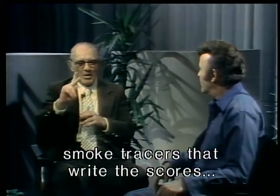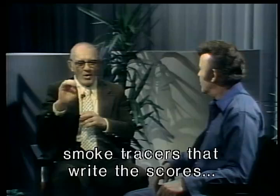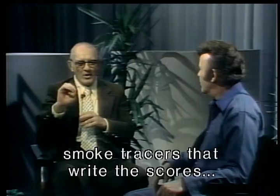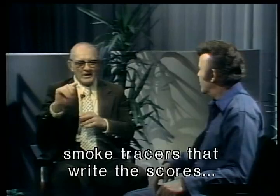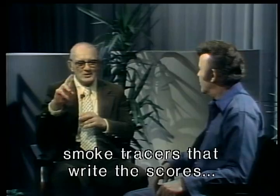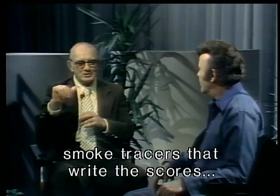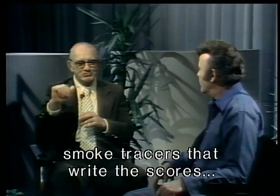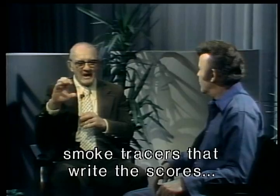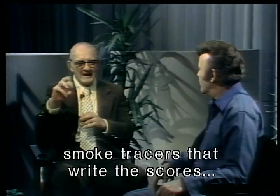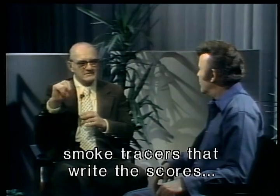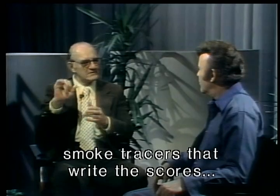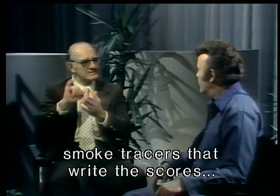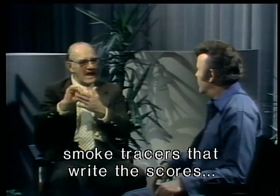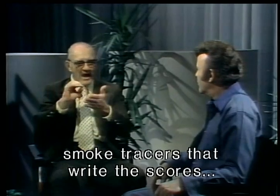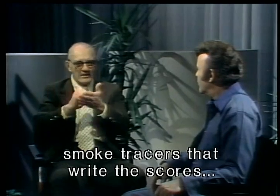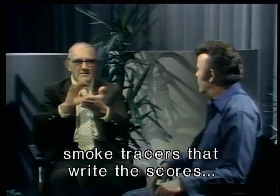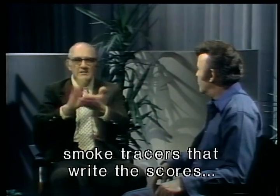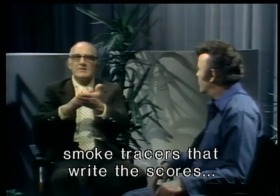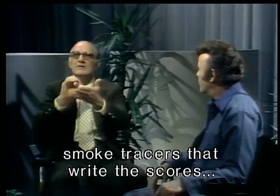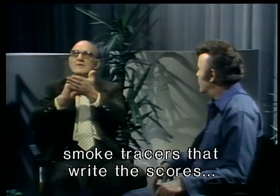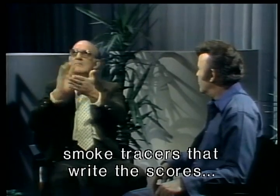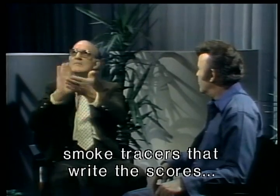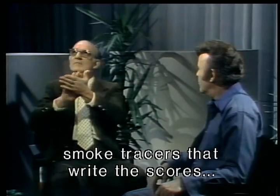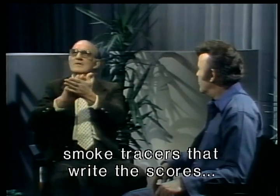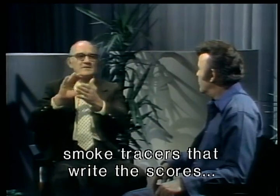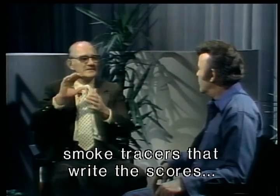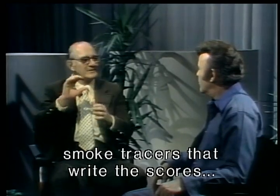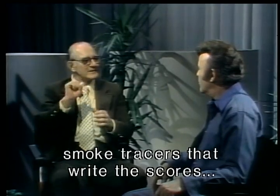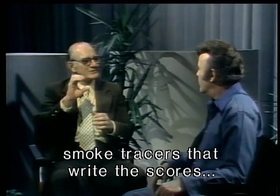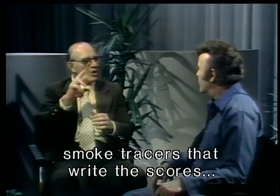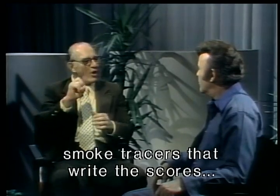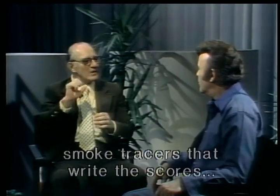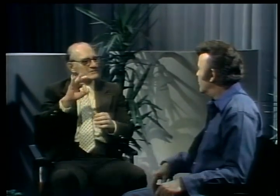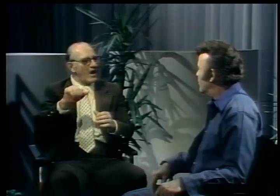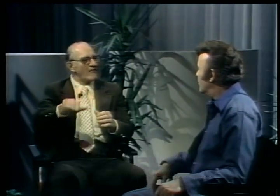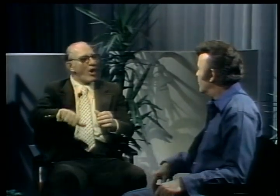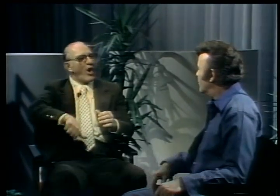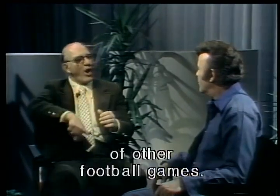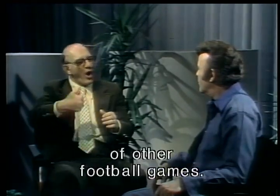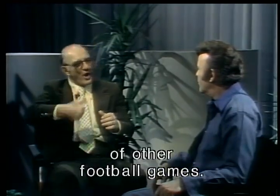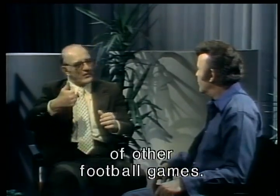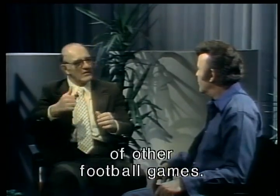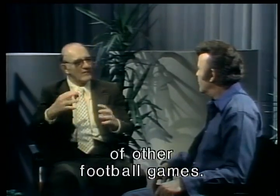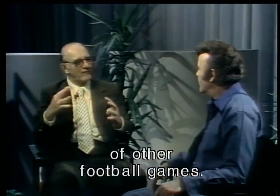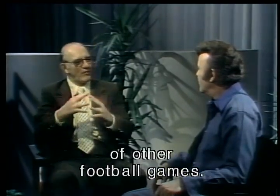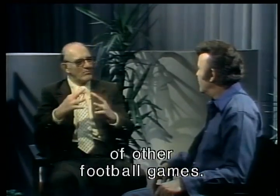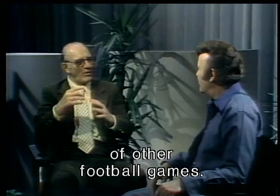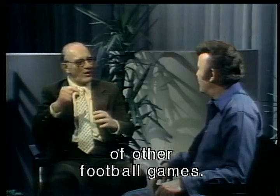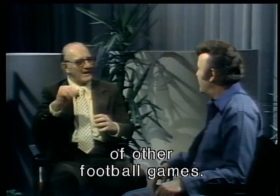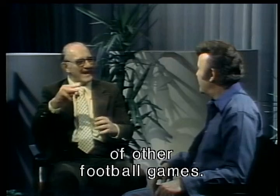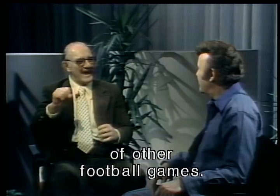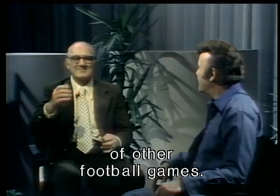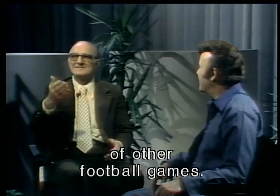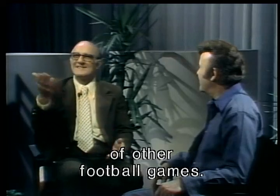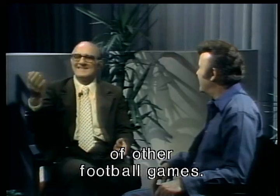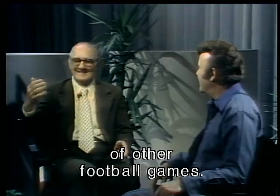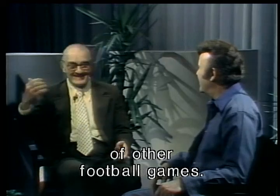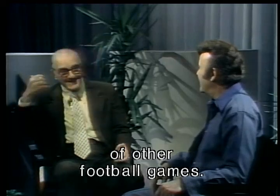smoke traces that the scores of other football games.